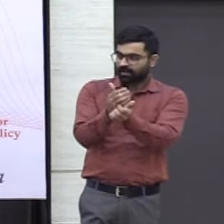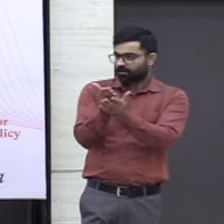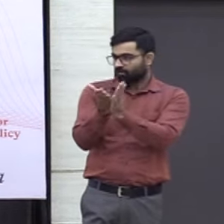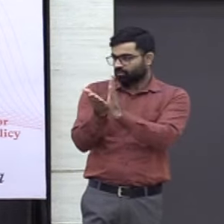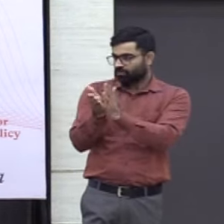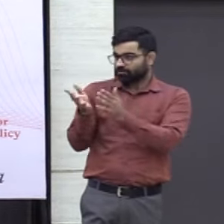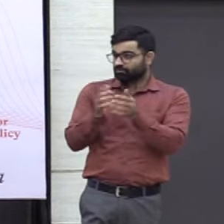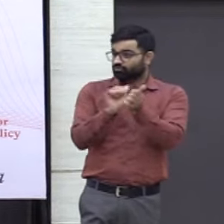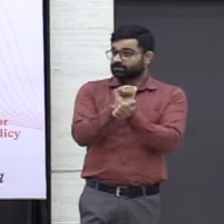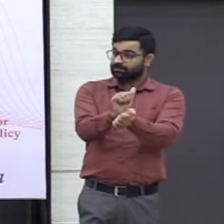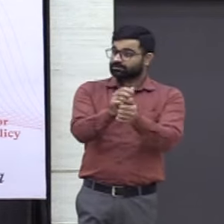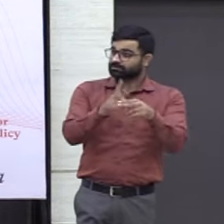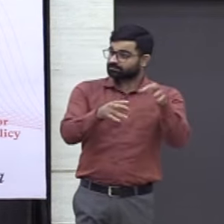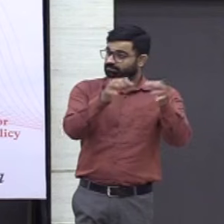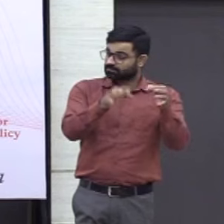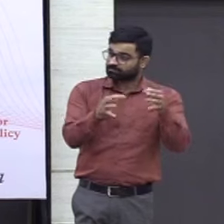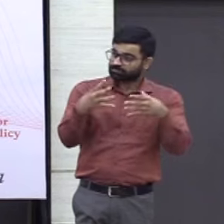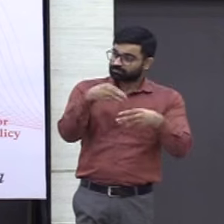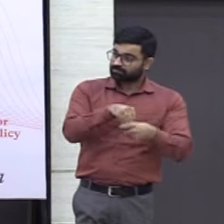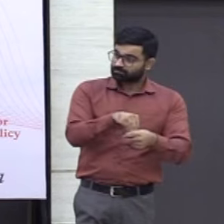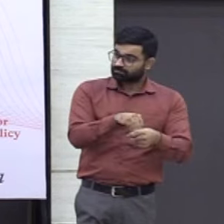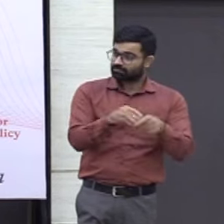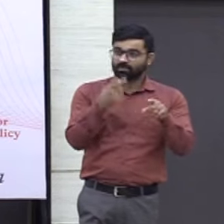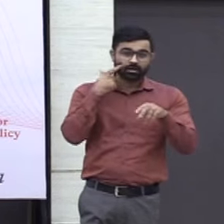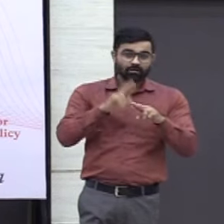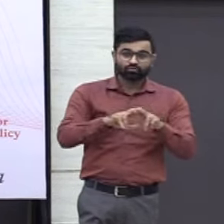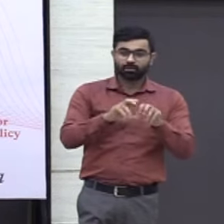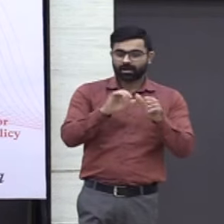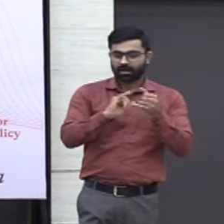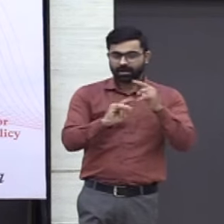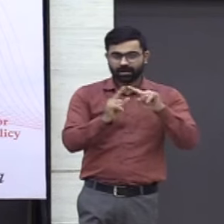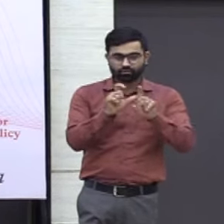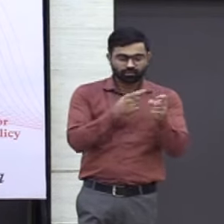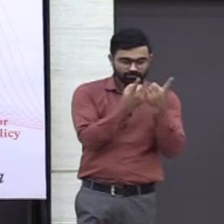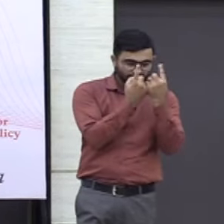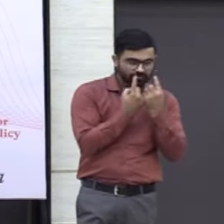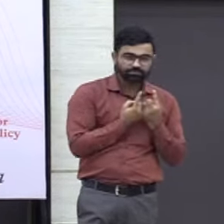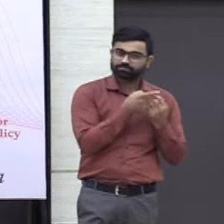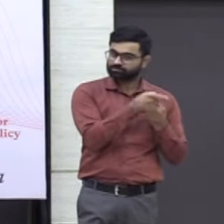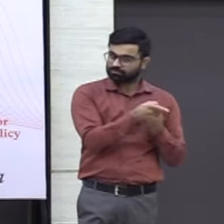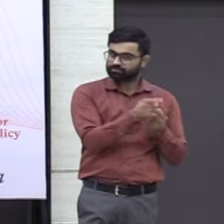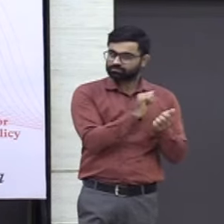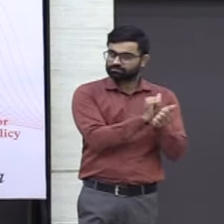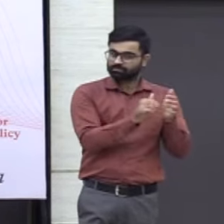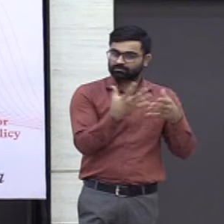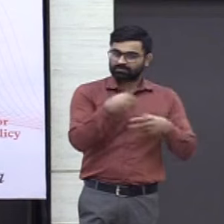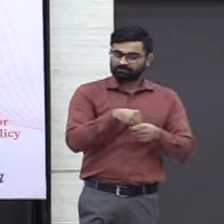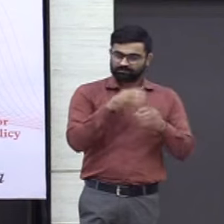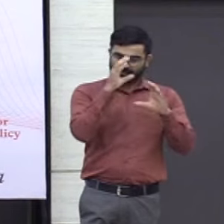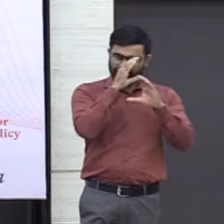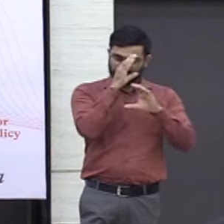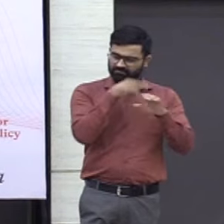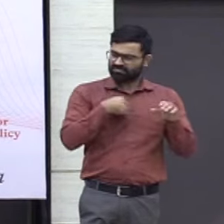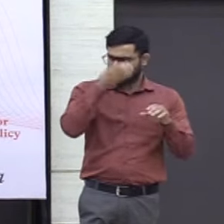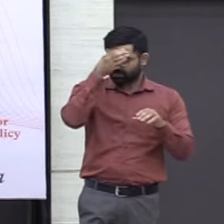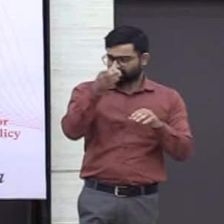as opposed to judicial custody, with reference to the supposed need for custodial interrogation. I've always been puzzled by that concept.